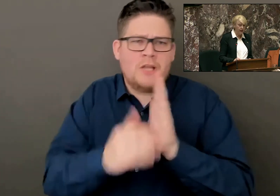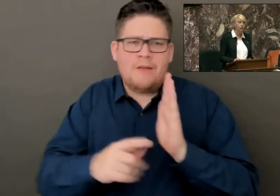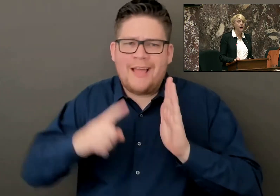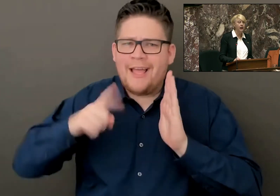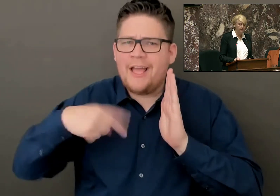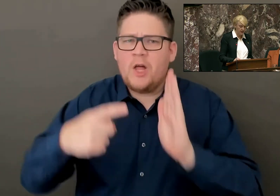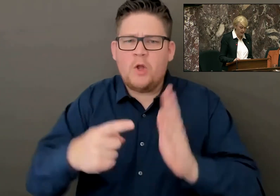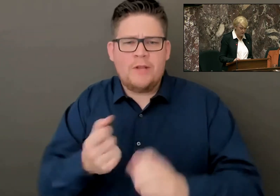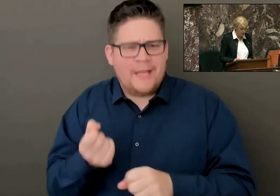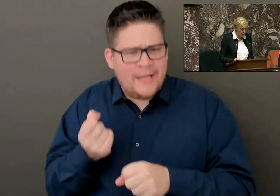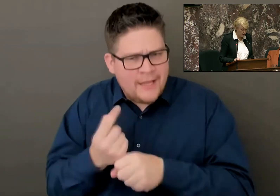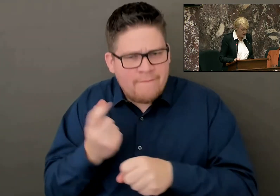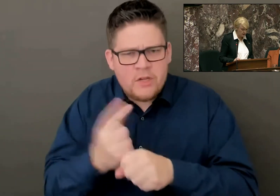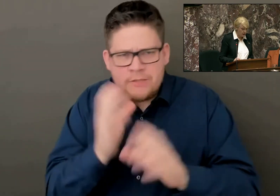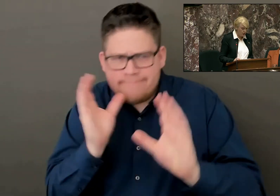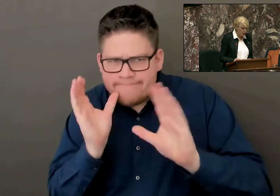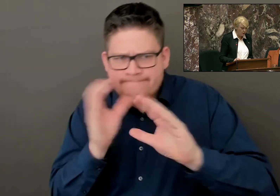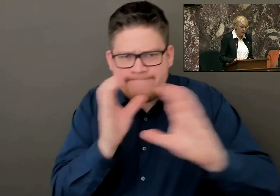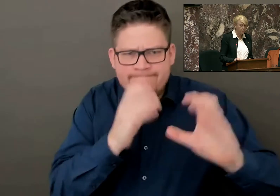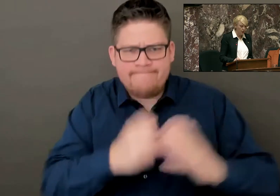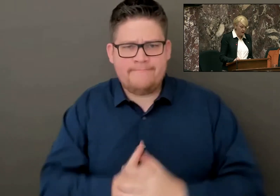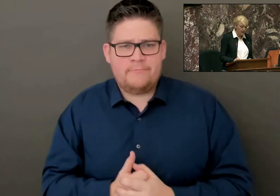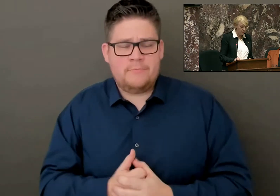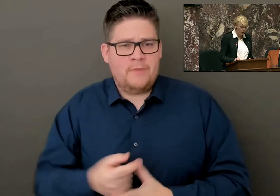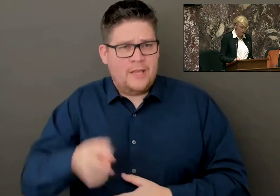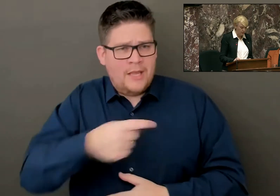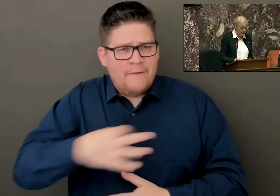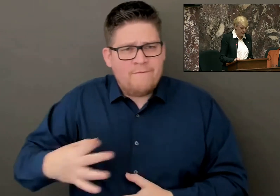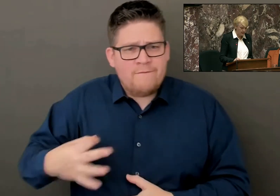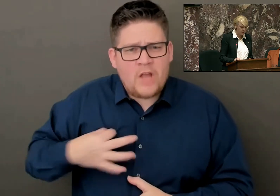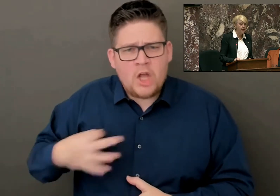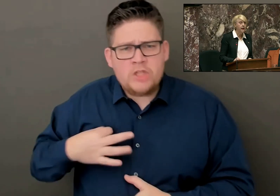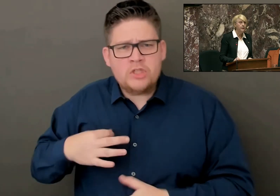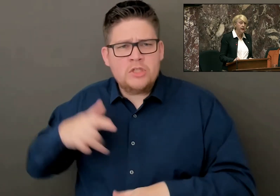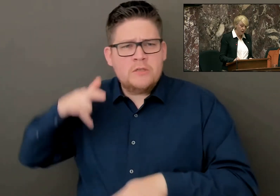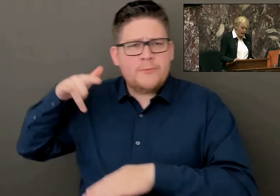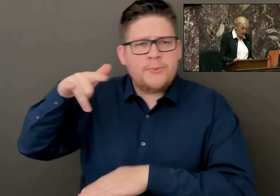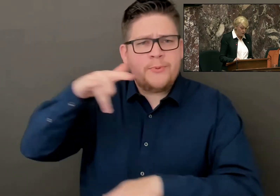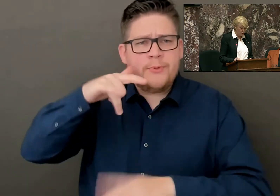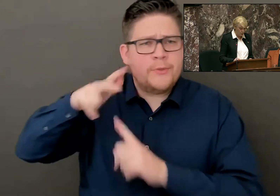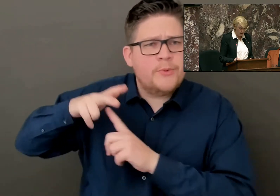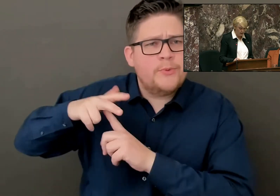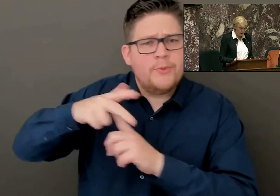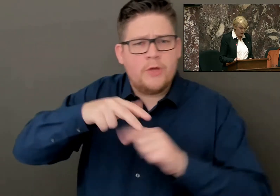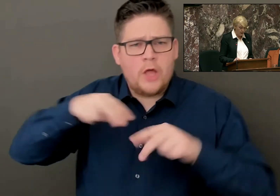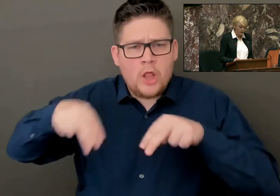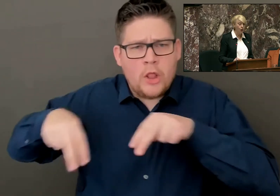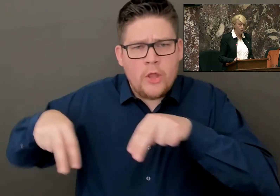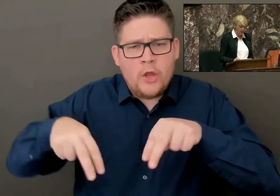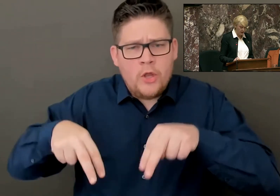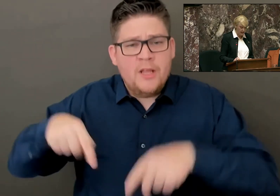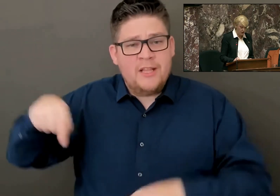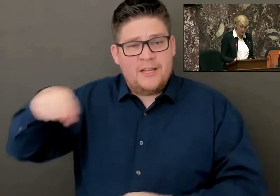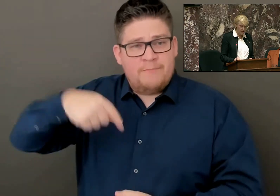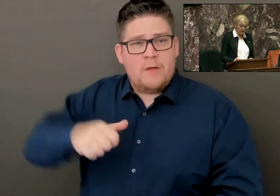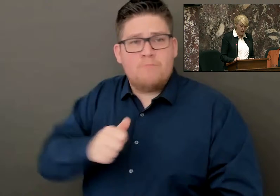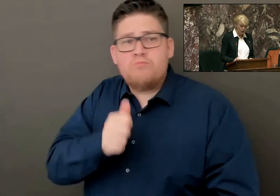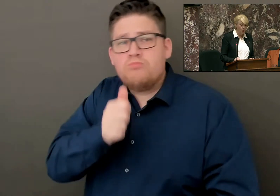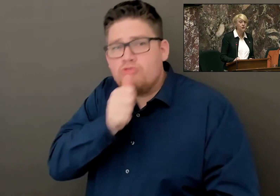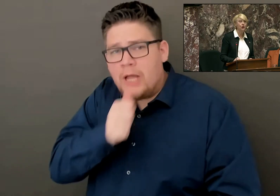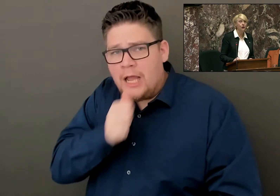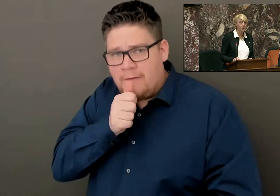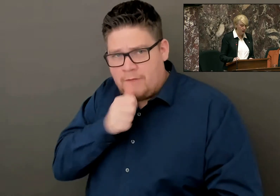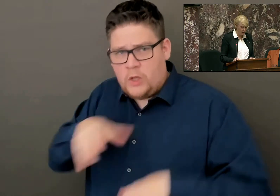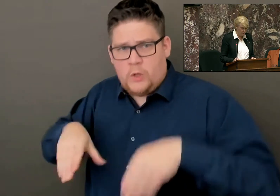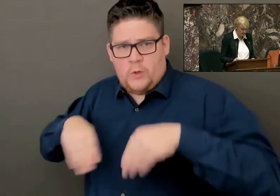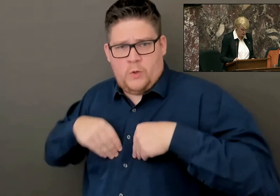persons, aircraft, and other targets using privately owned planes. They are now joined by the Coastal Nations